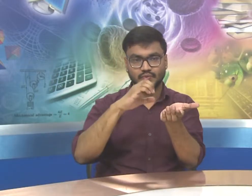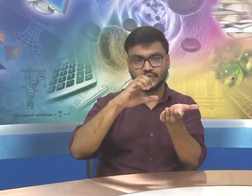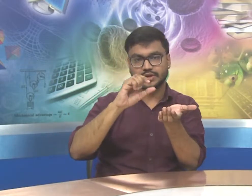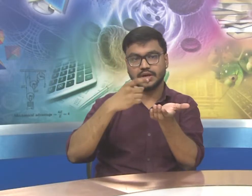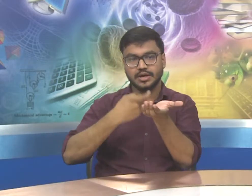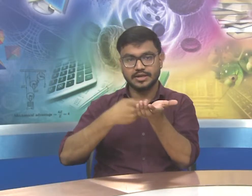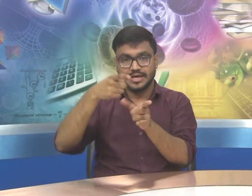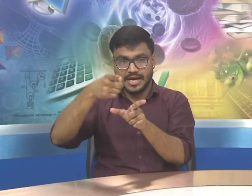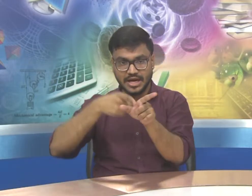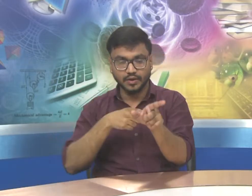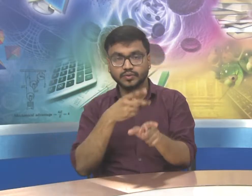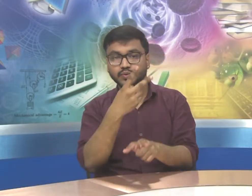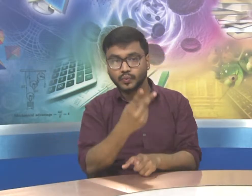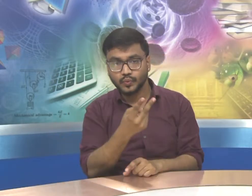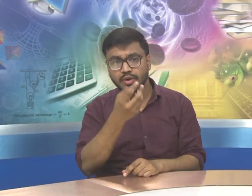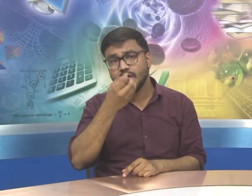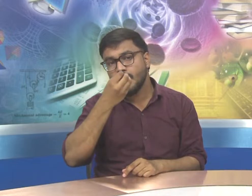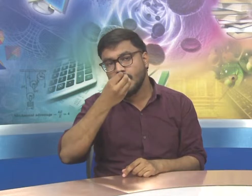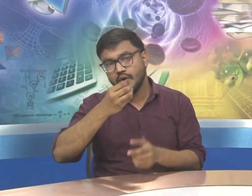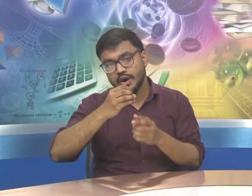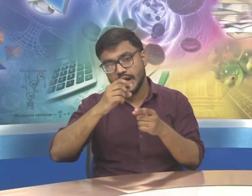which is called mercury oxide.